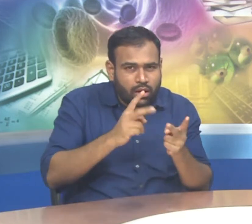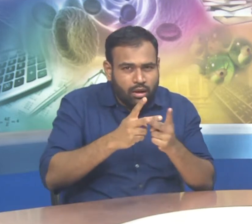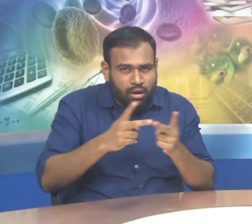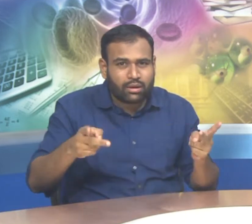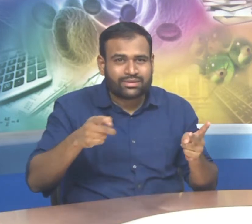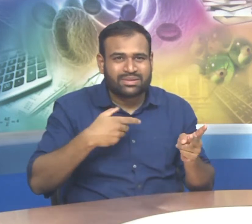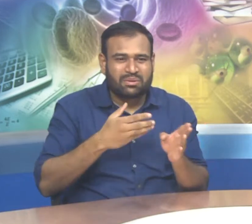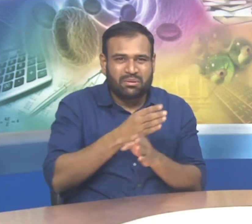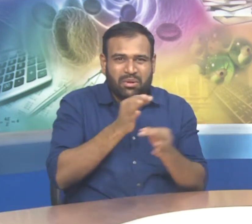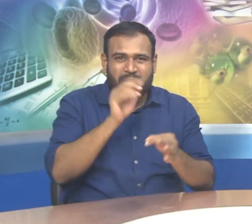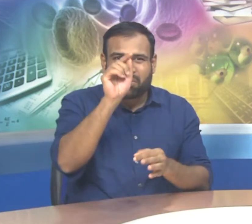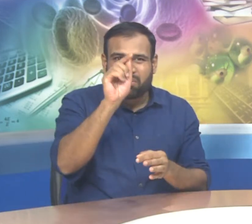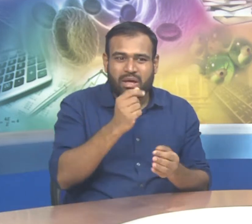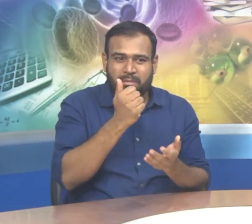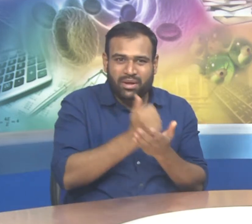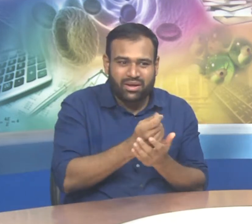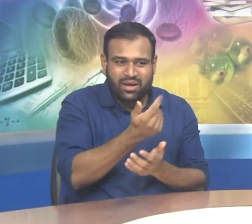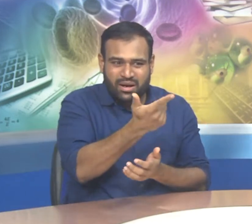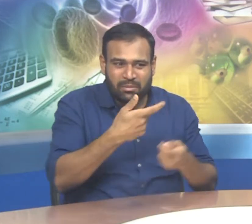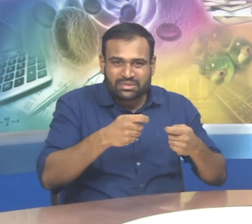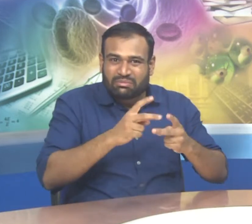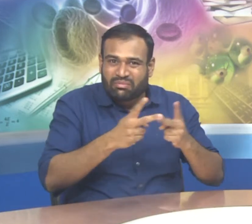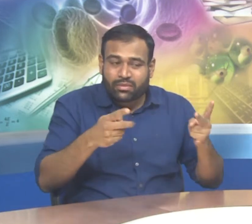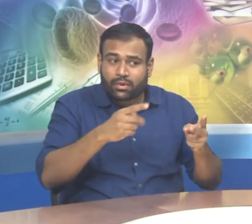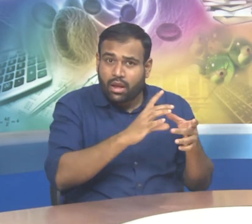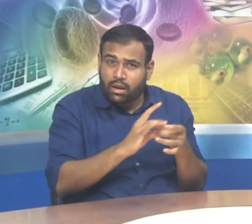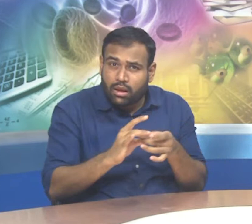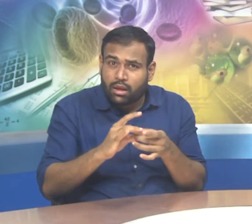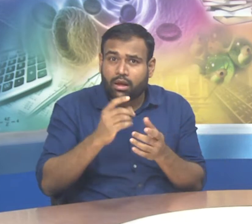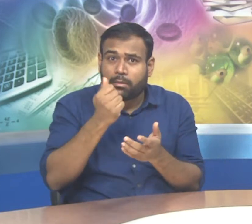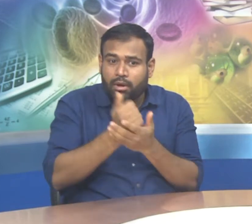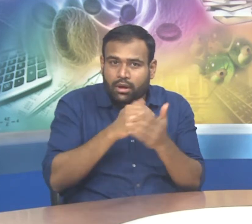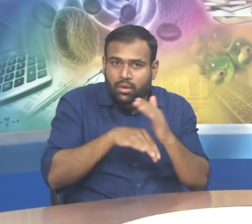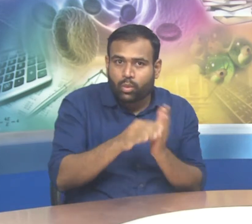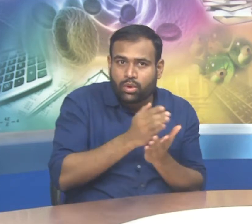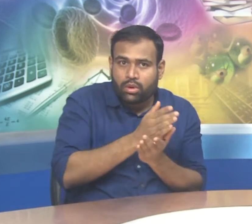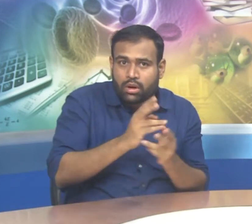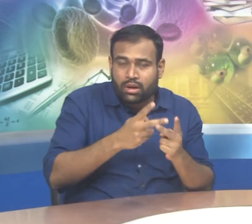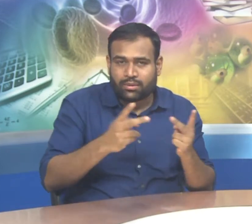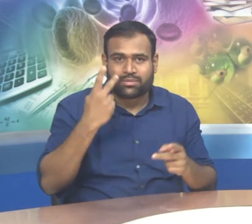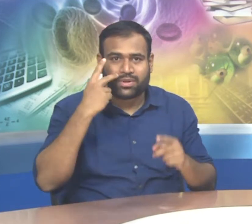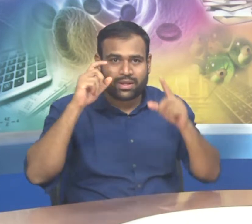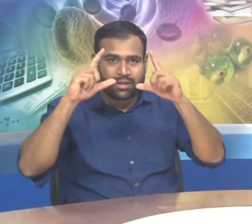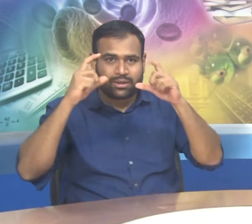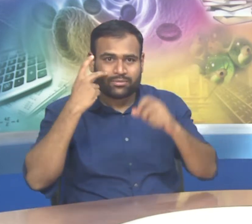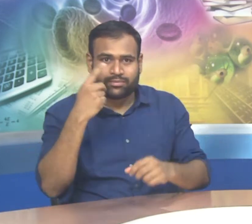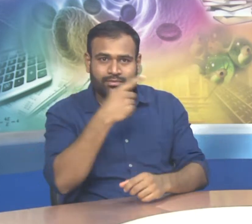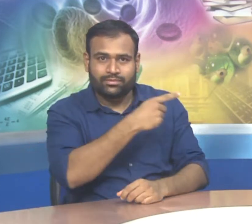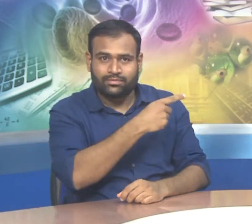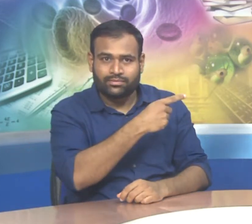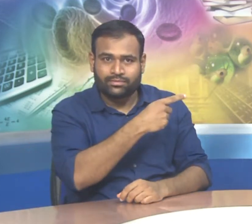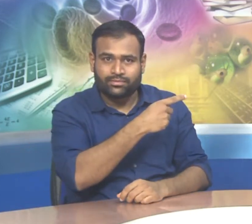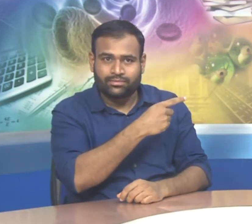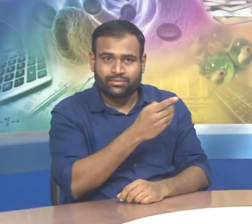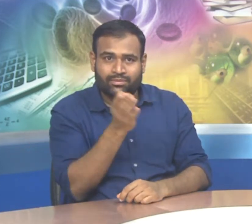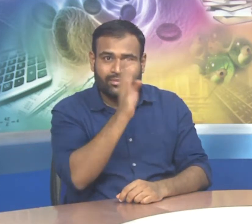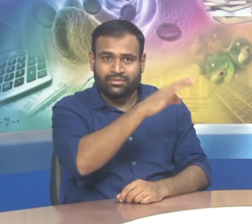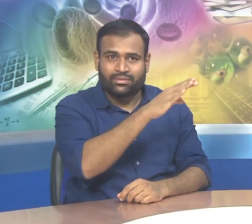Let us understand the types of banks. We earlier understood the